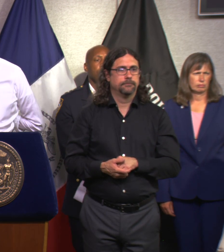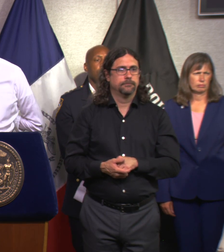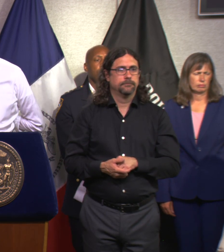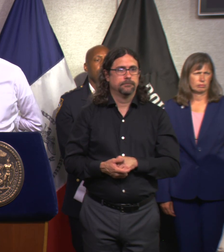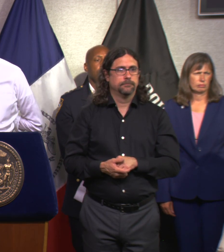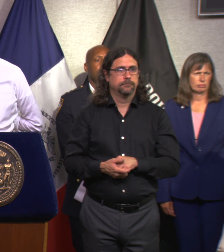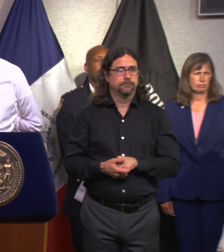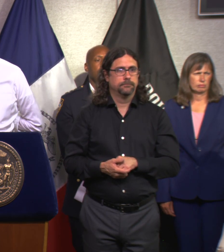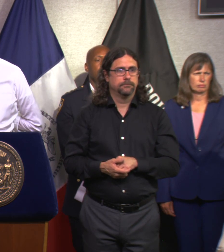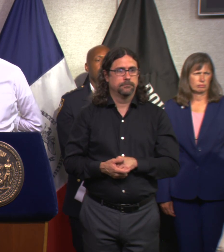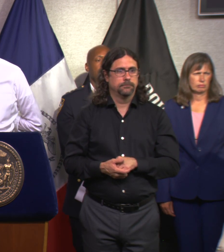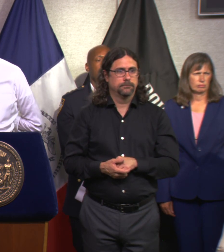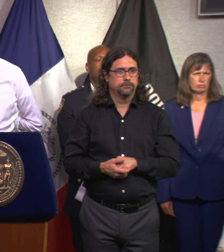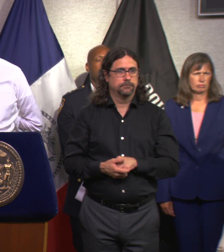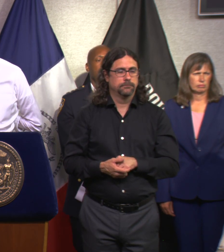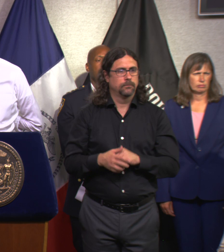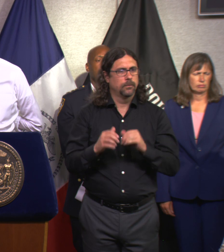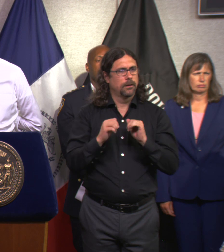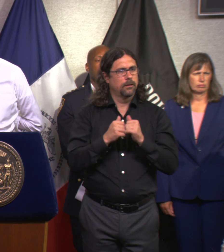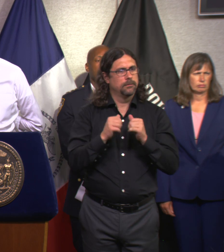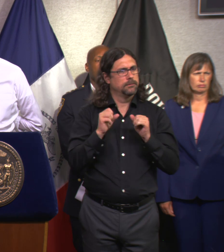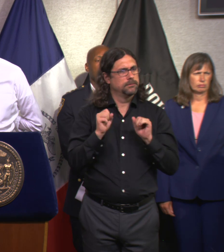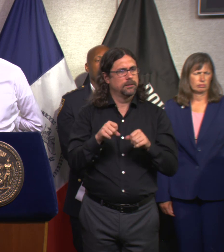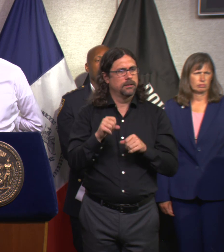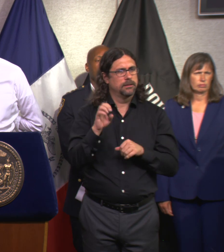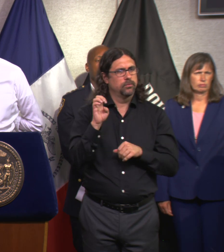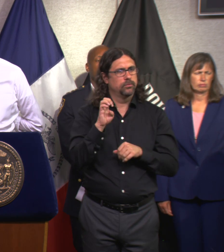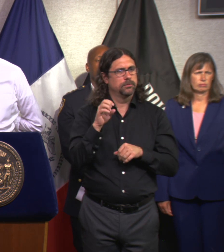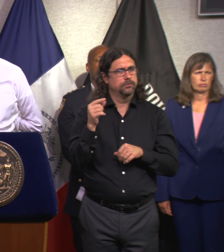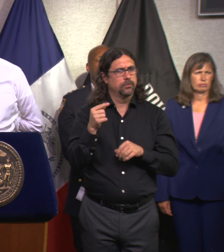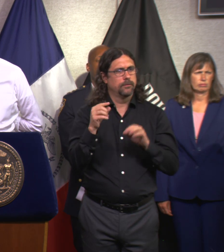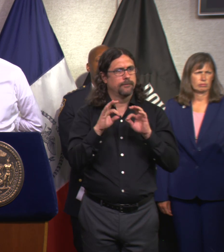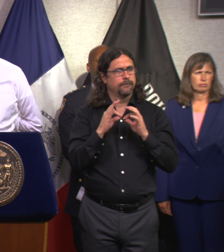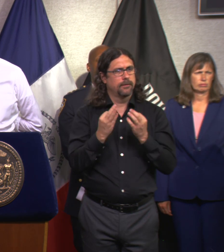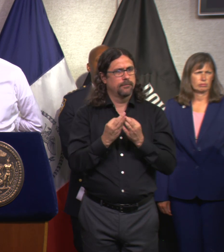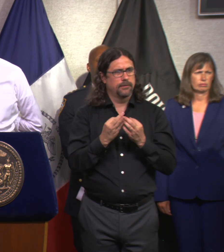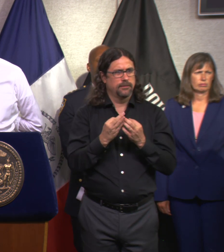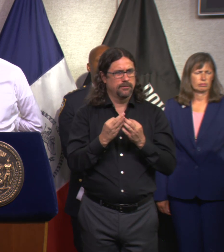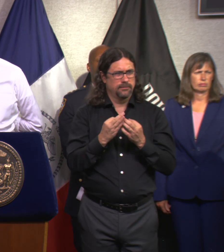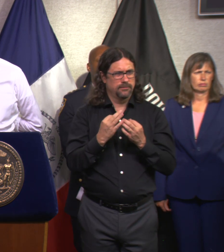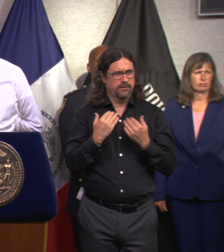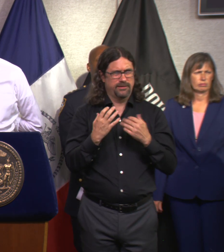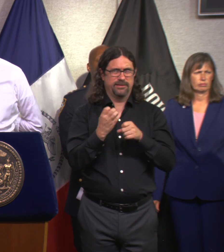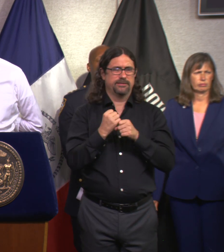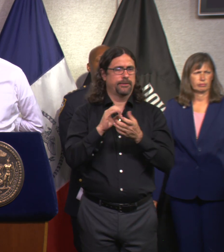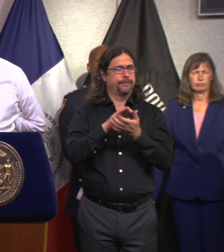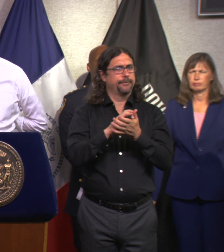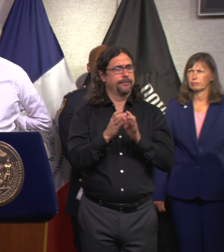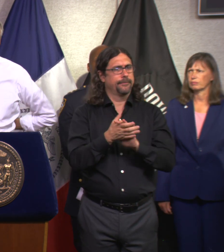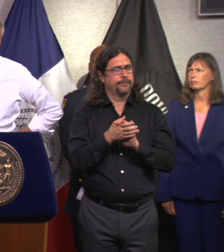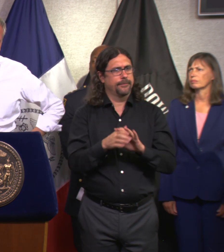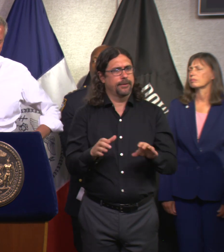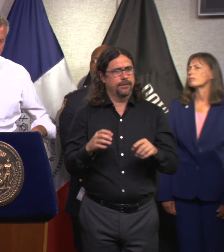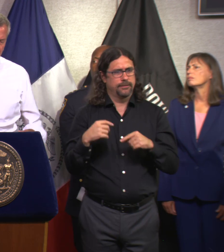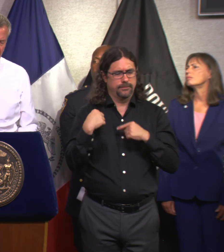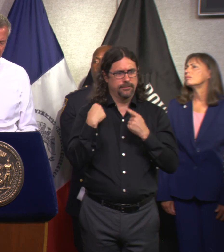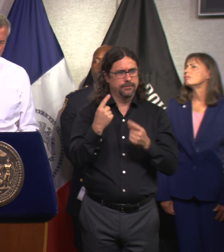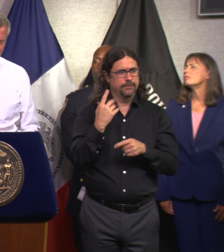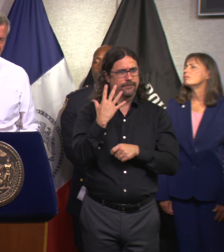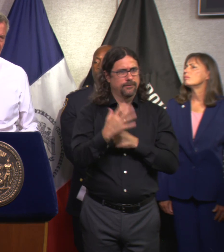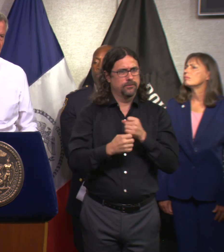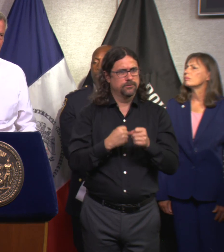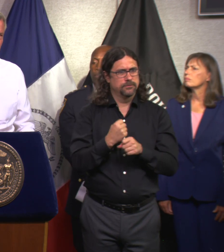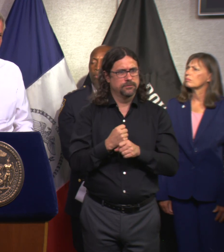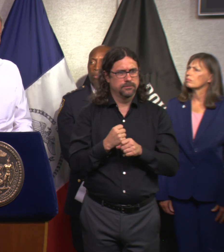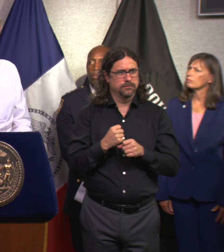Pantaleo never being publicly laid out, and a hearing where the transcript is never made publicly available? How can the city find comfort in that process? We need